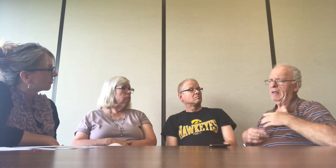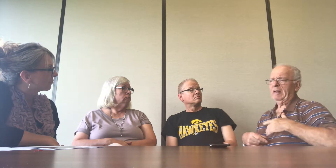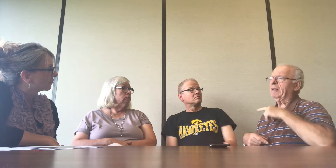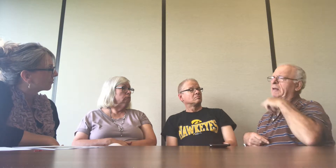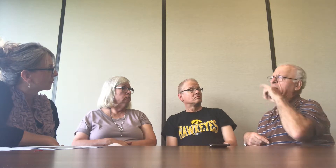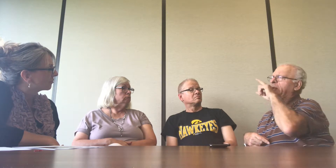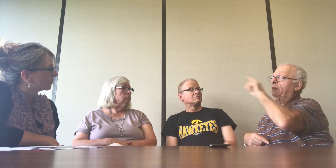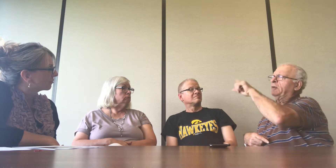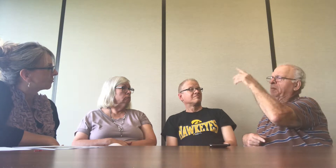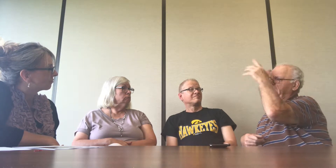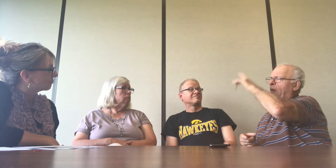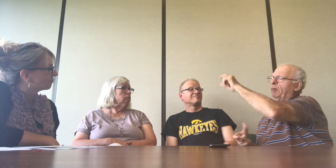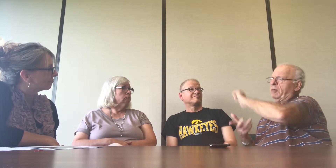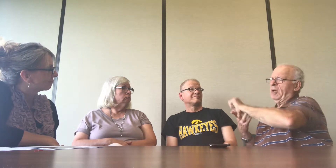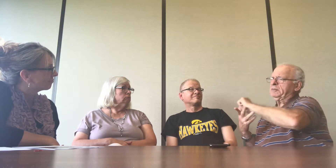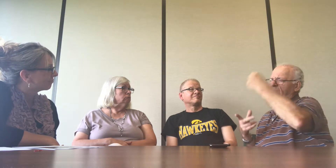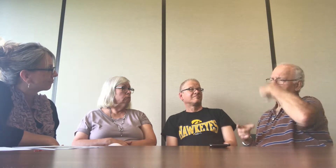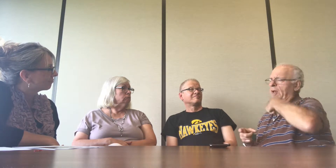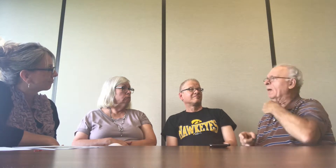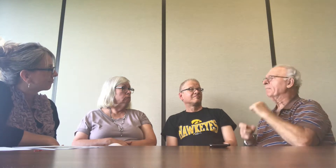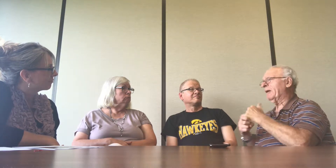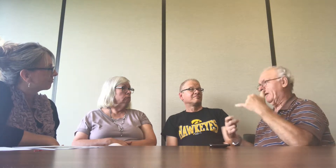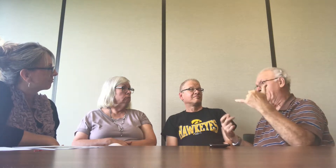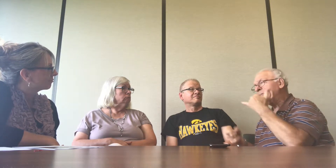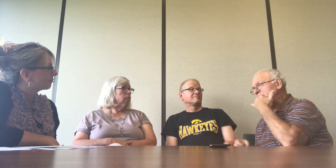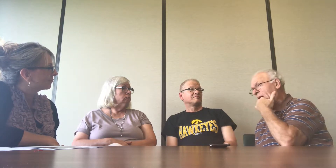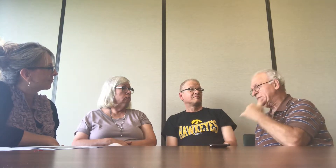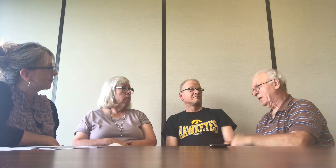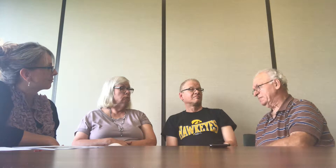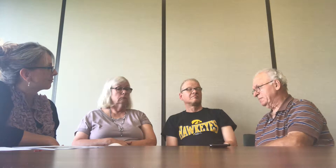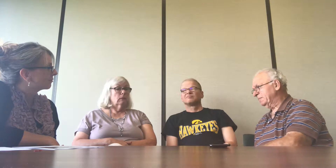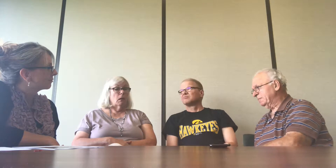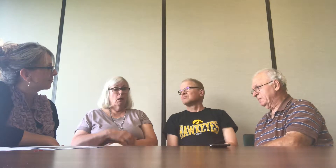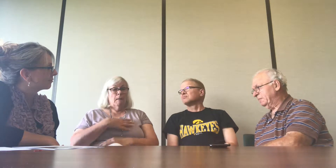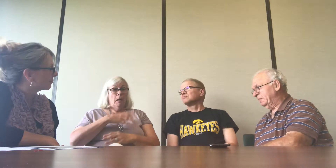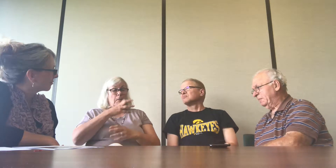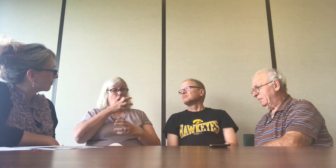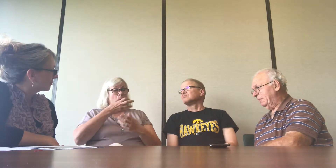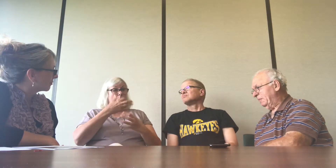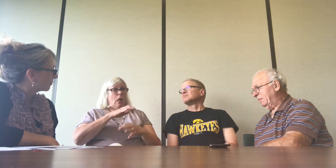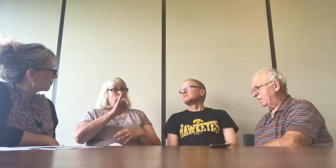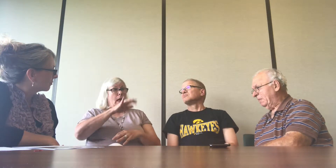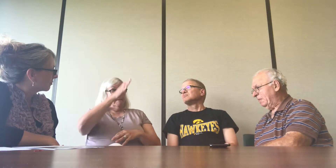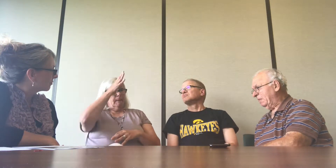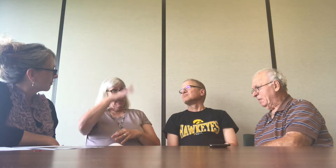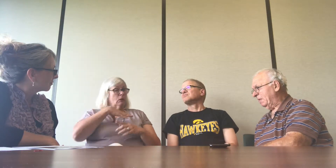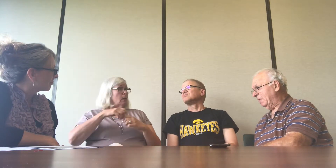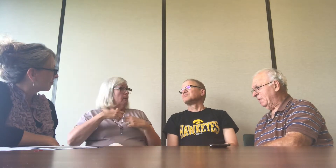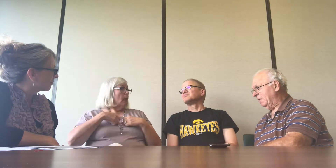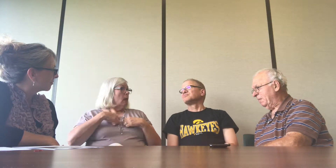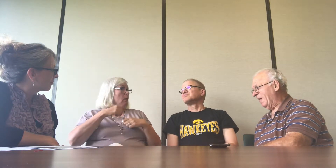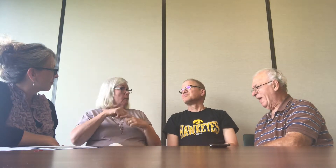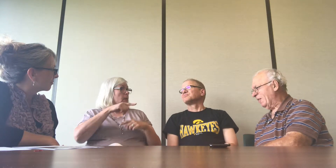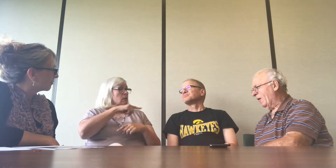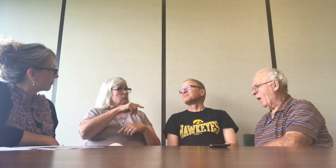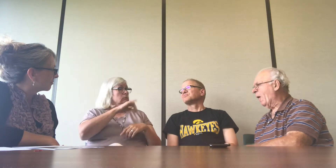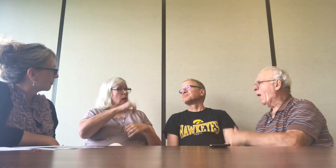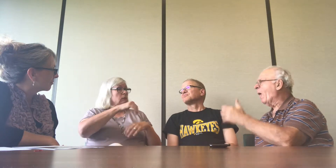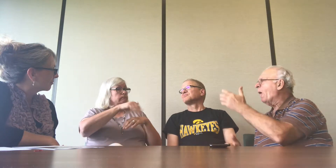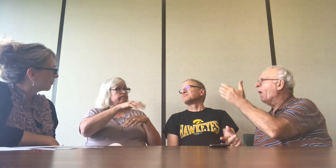Chris, in the nursing home, they should have females bathing females and males bathing males. Surely, my